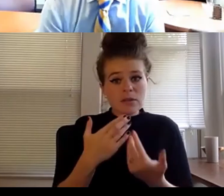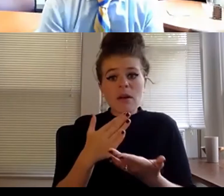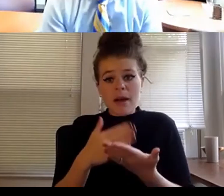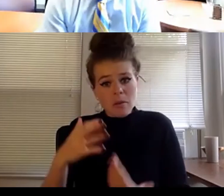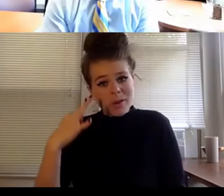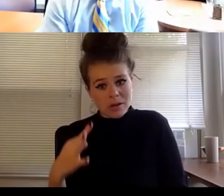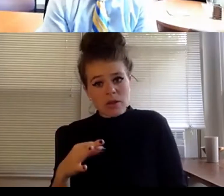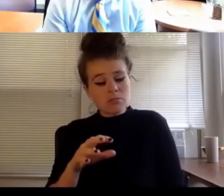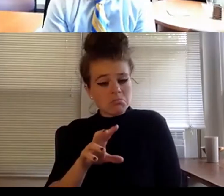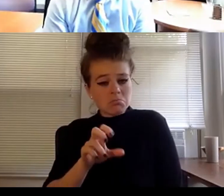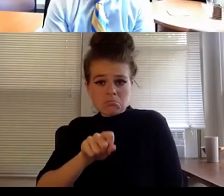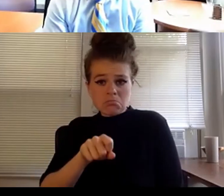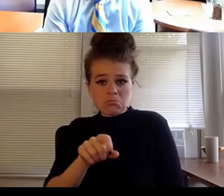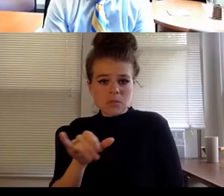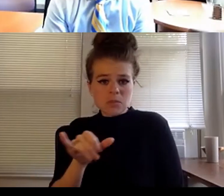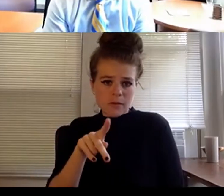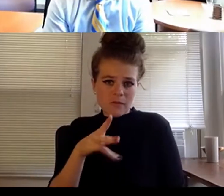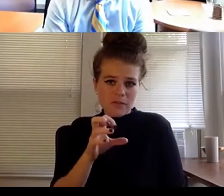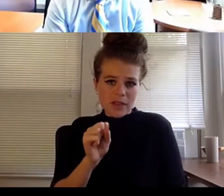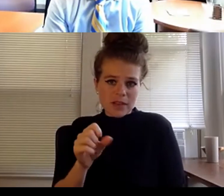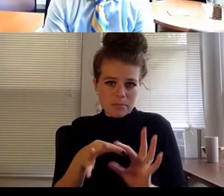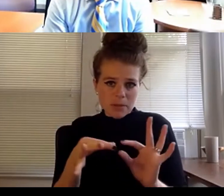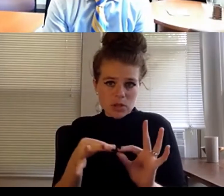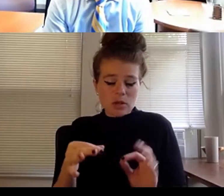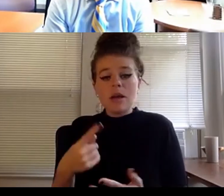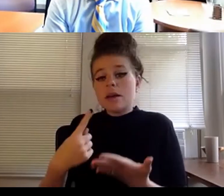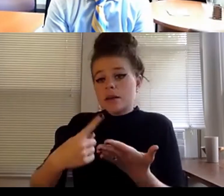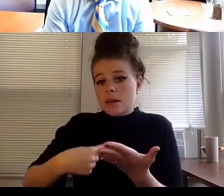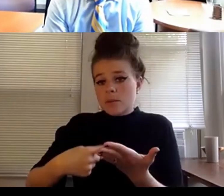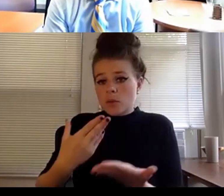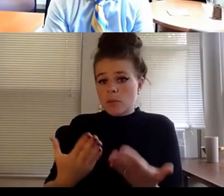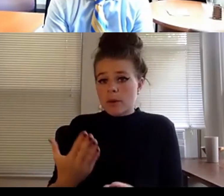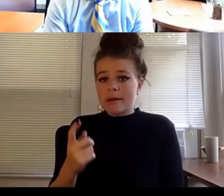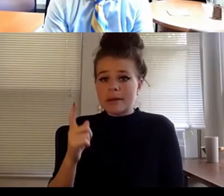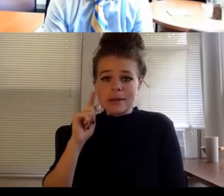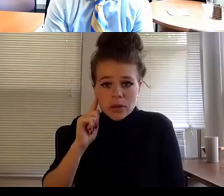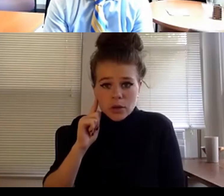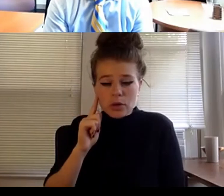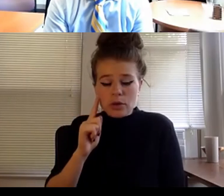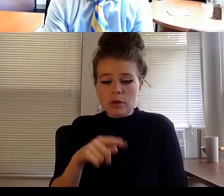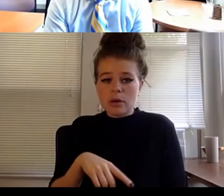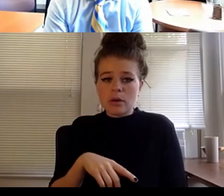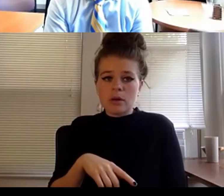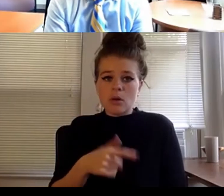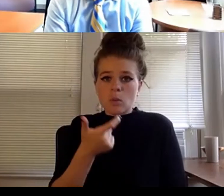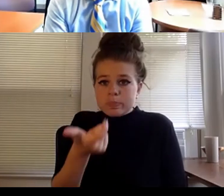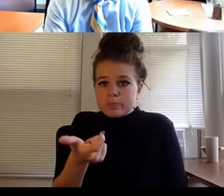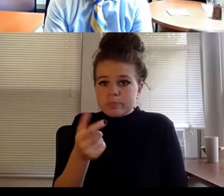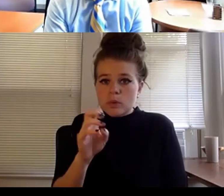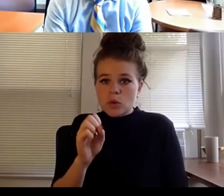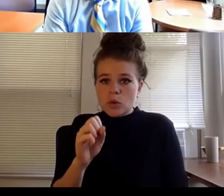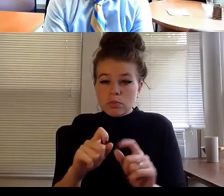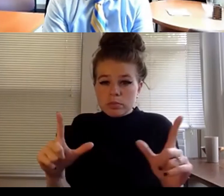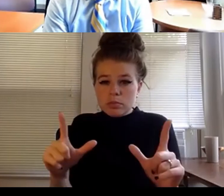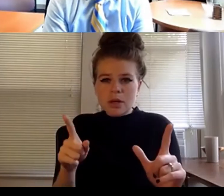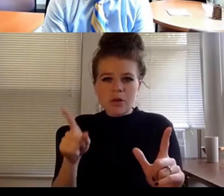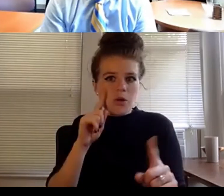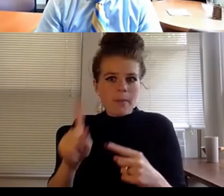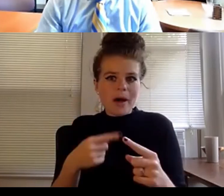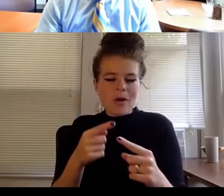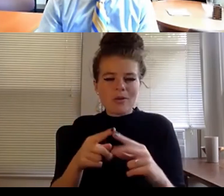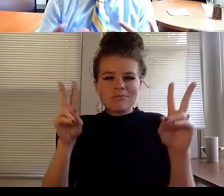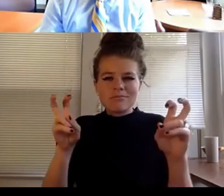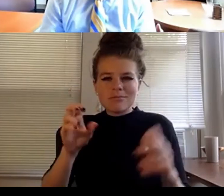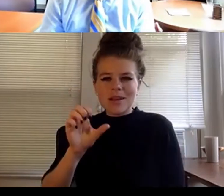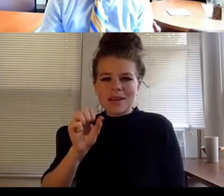said. And also sometimes you may hear in the news about these quote unquote side effects. So